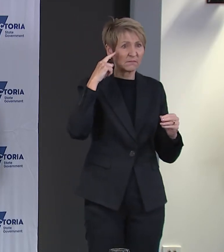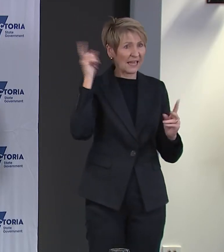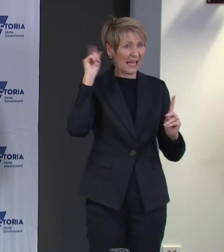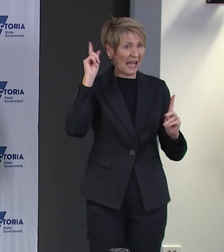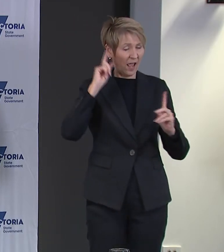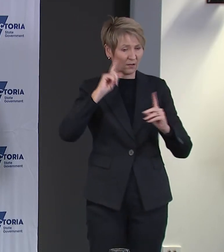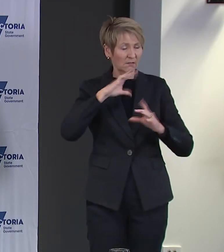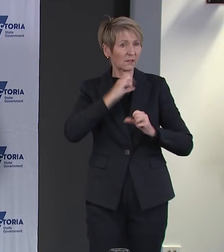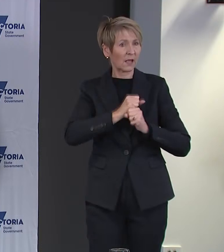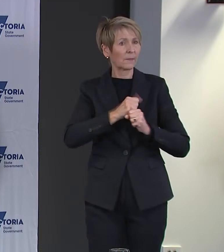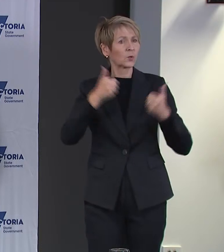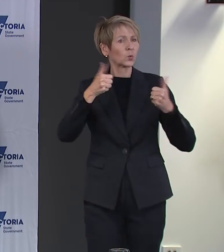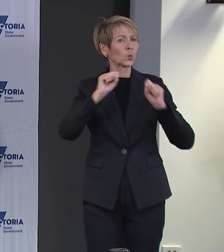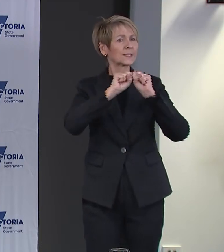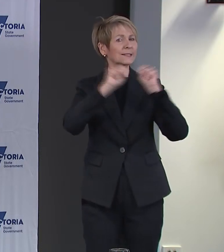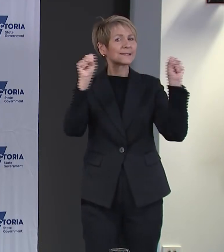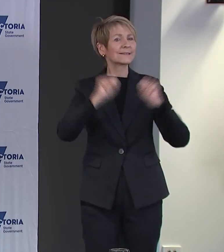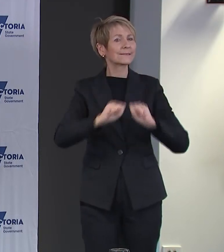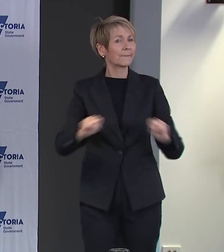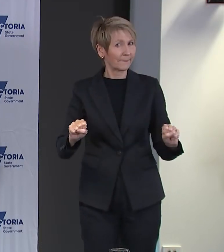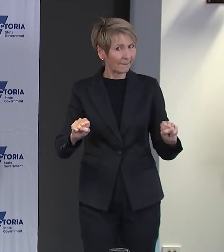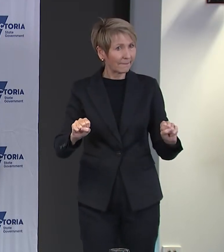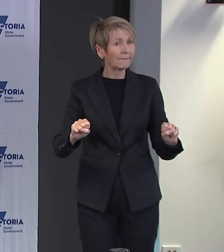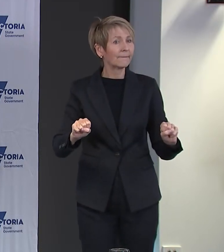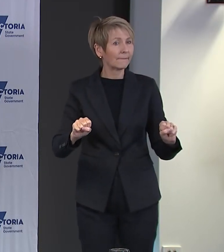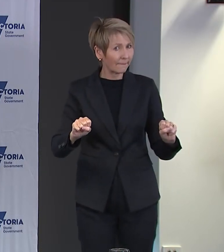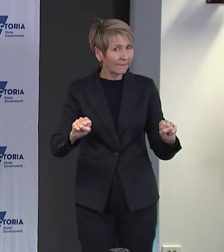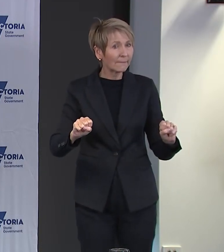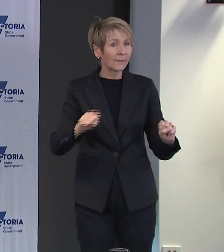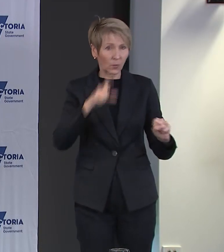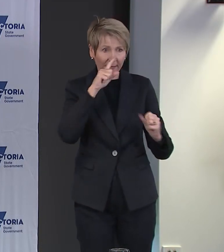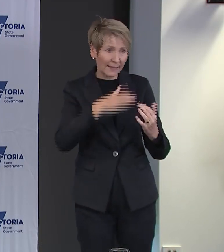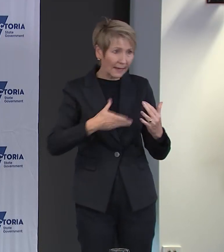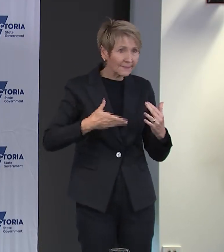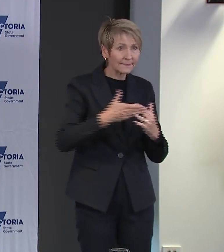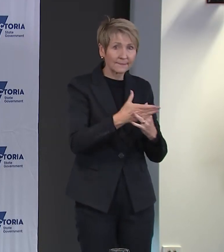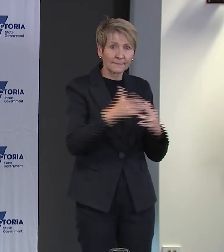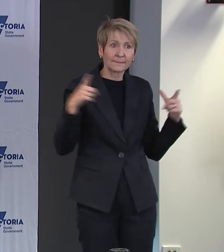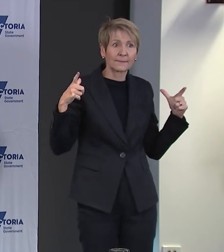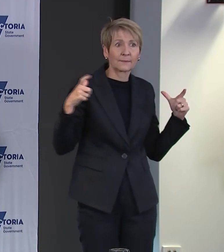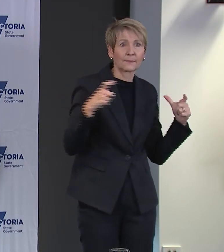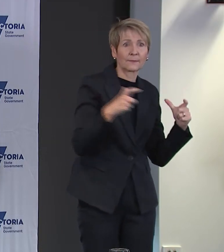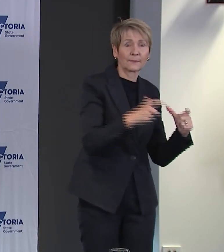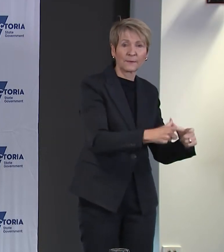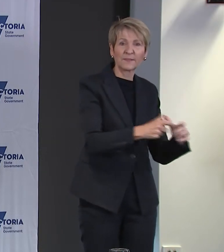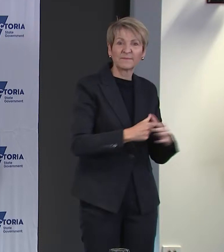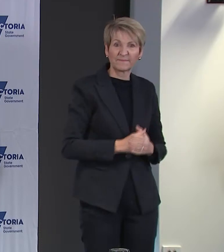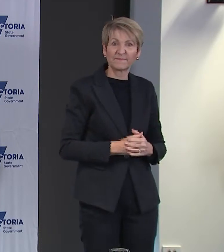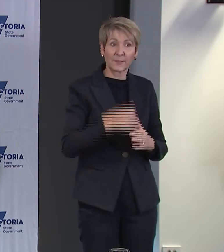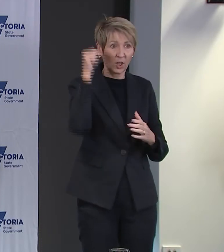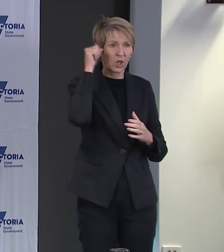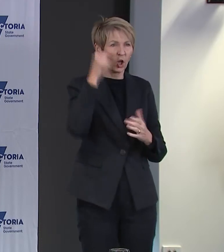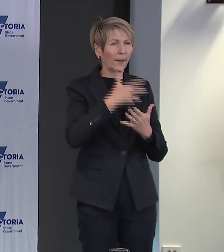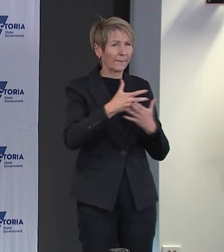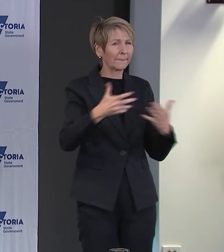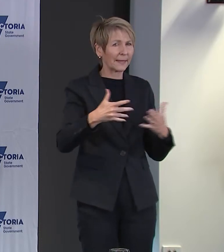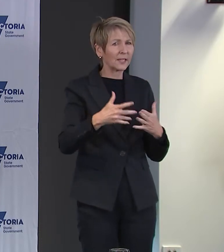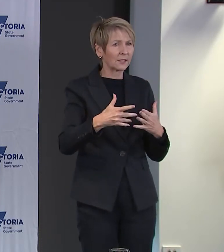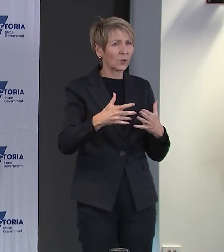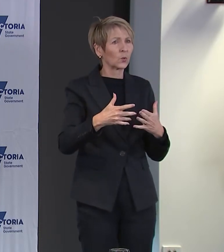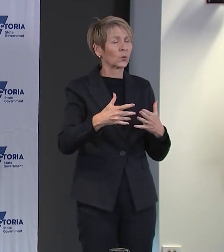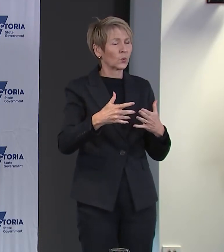in place, can manage this as it can for any variant. It is a challenge, the transmissibility,